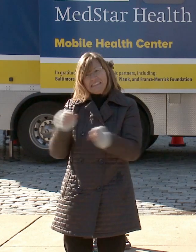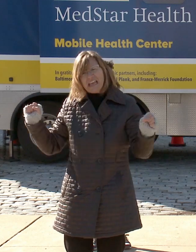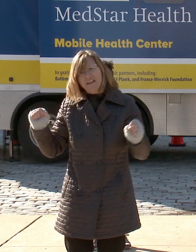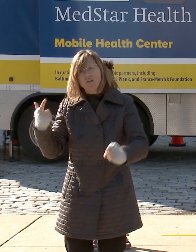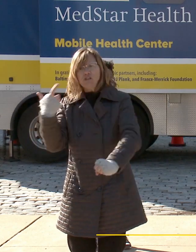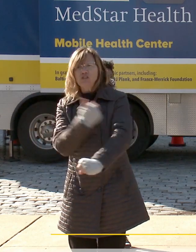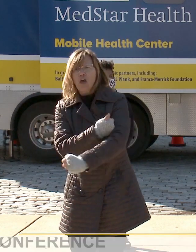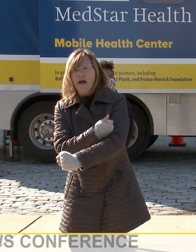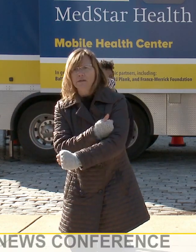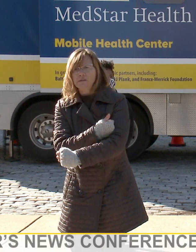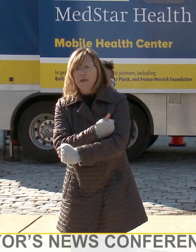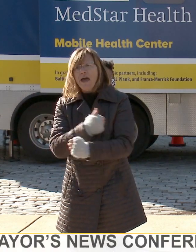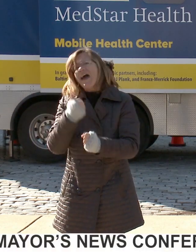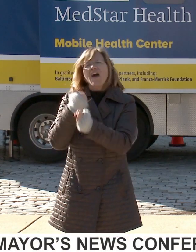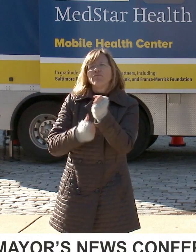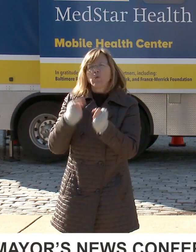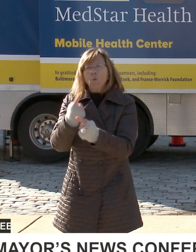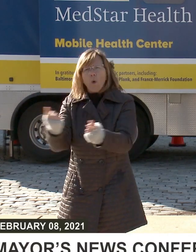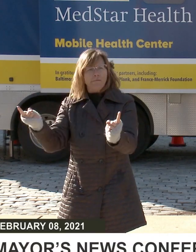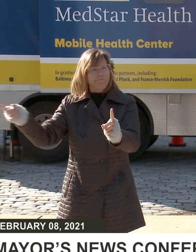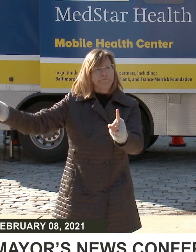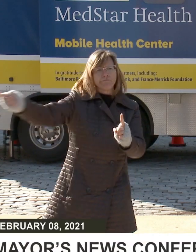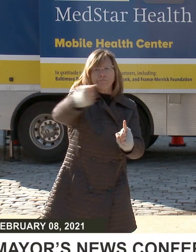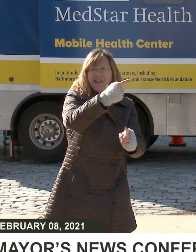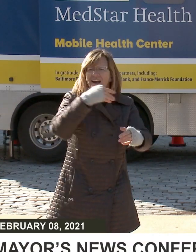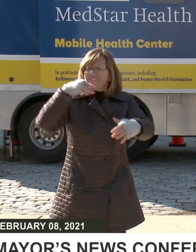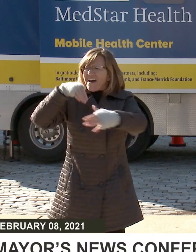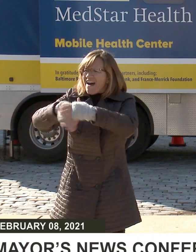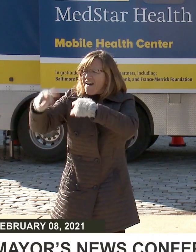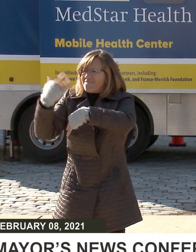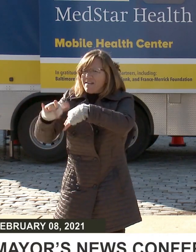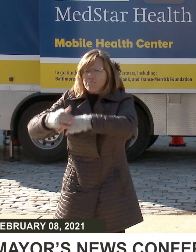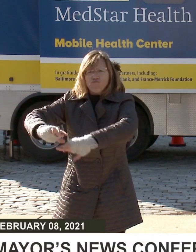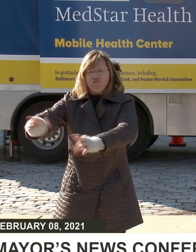reaches people exactly where they are. Thank you.